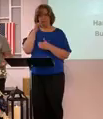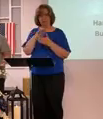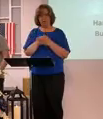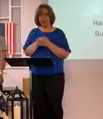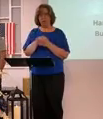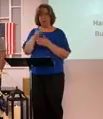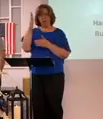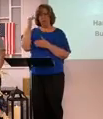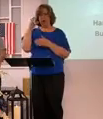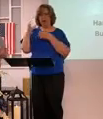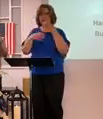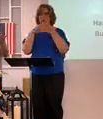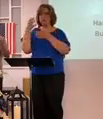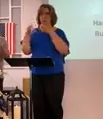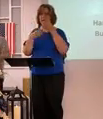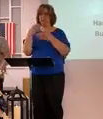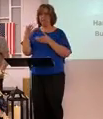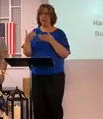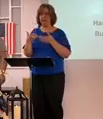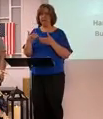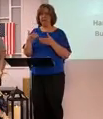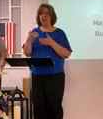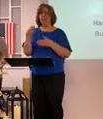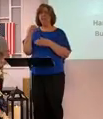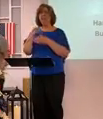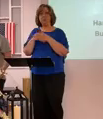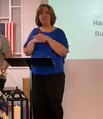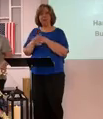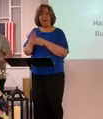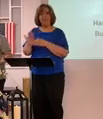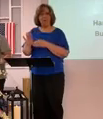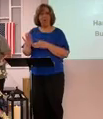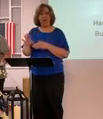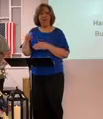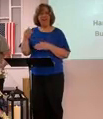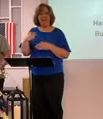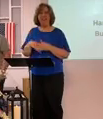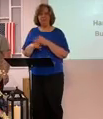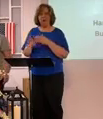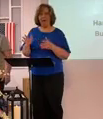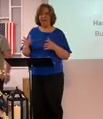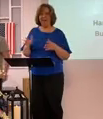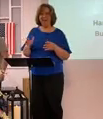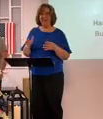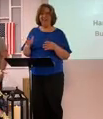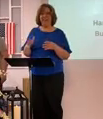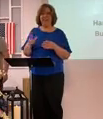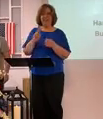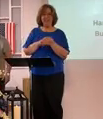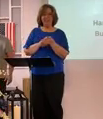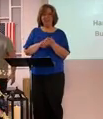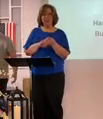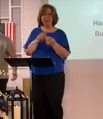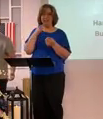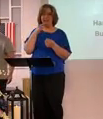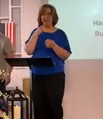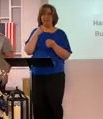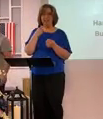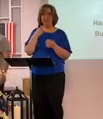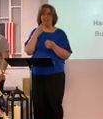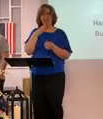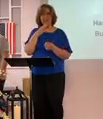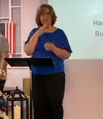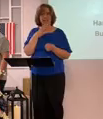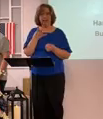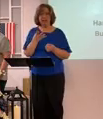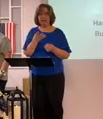are you screaming? Well, of course she's in labor, but okay. So she's like, he's out. And the nurse is like, what'd she say? I